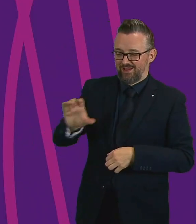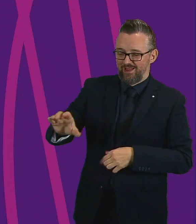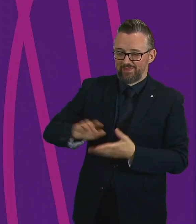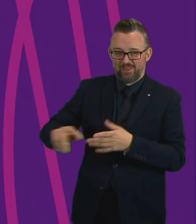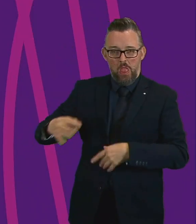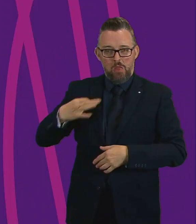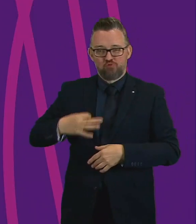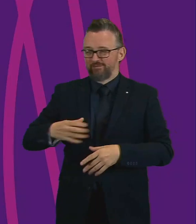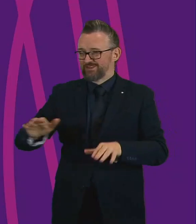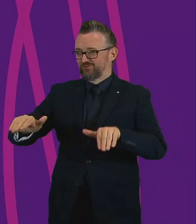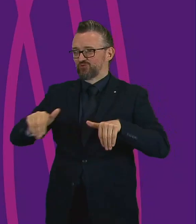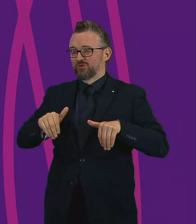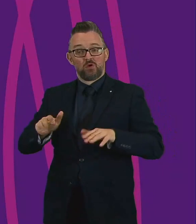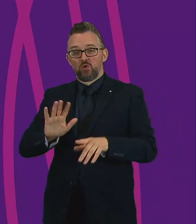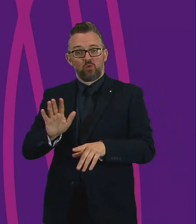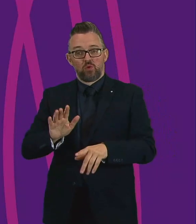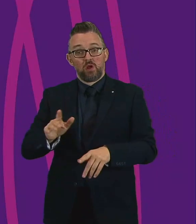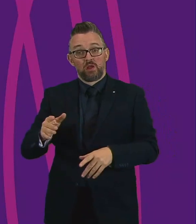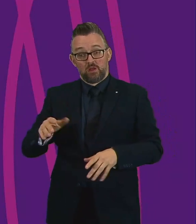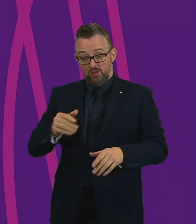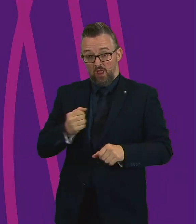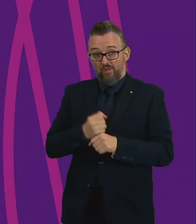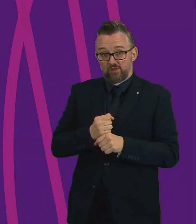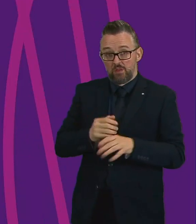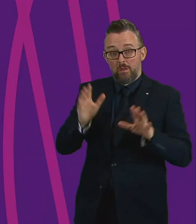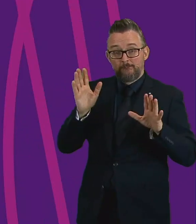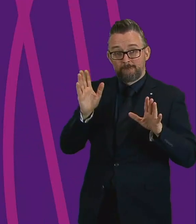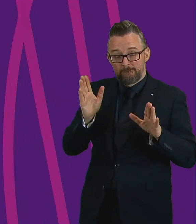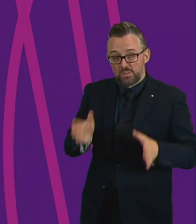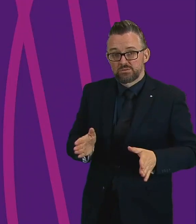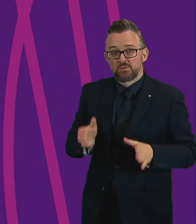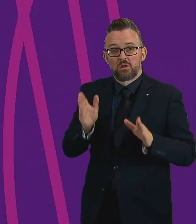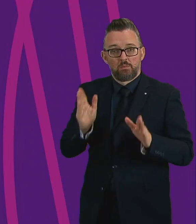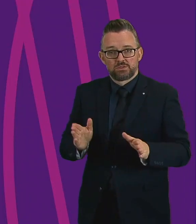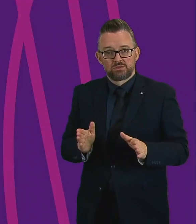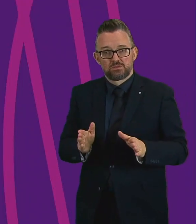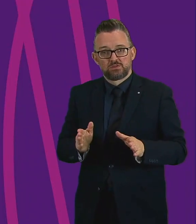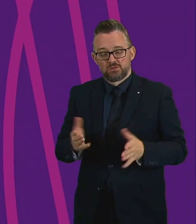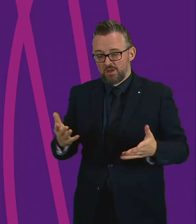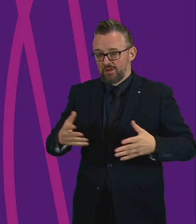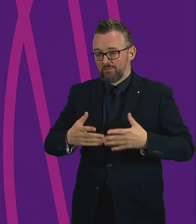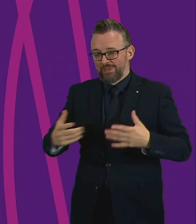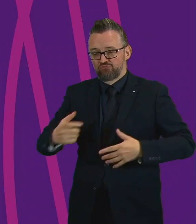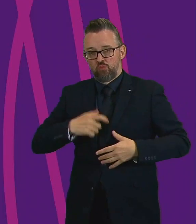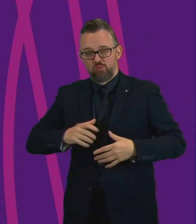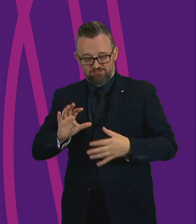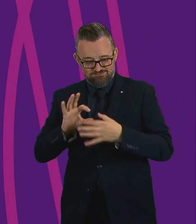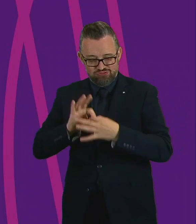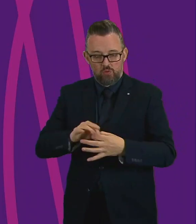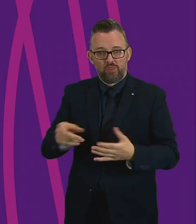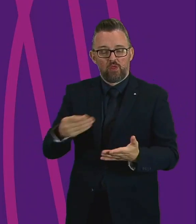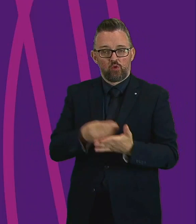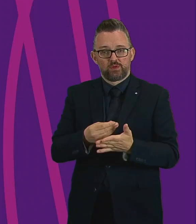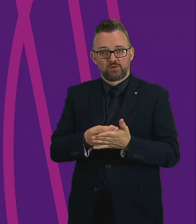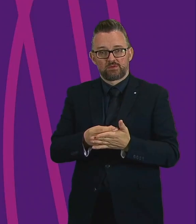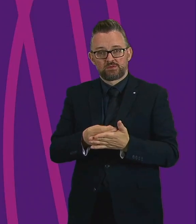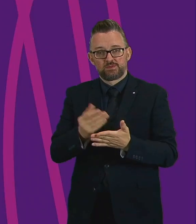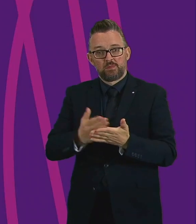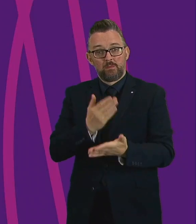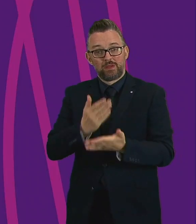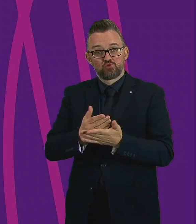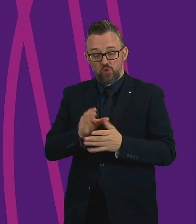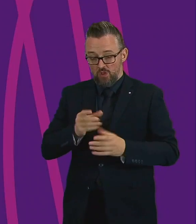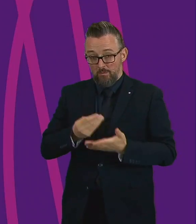take the rewards, but the state must increasingly have a greater role within the economy and ensure that the rewards